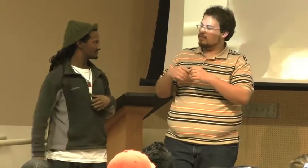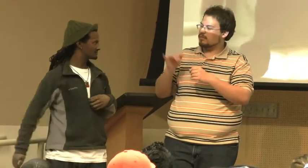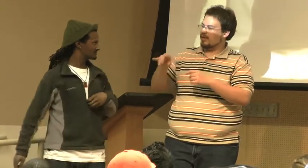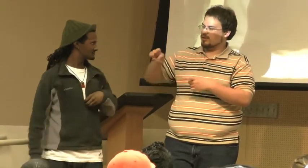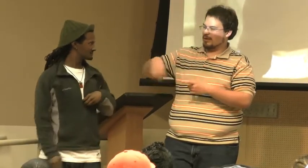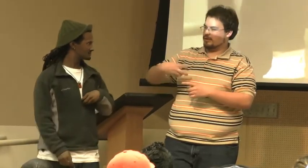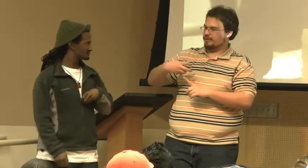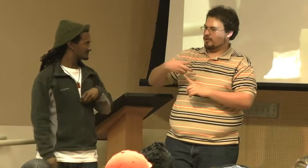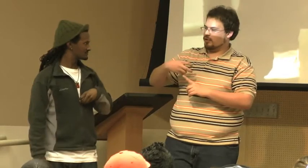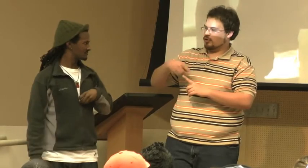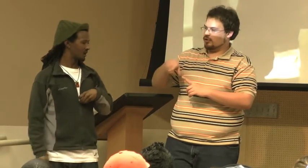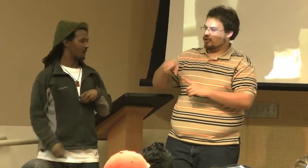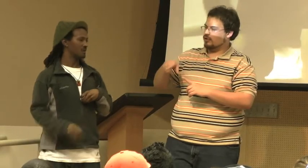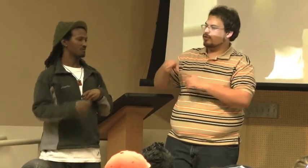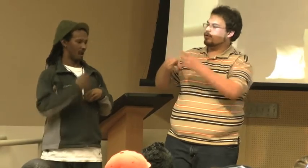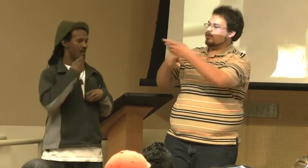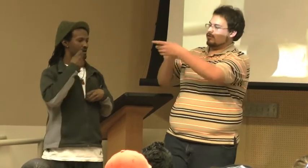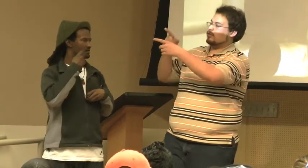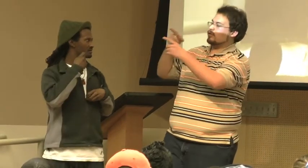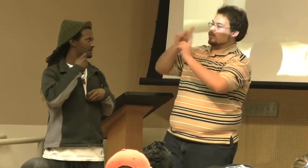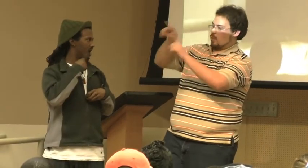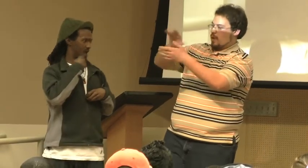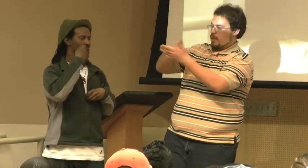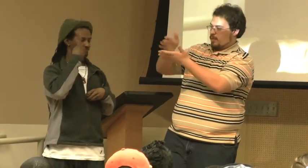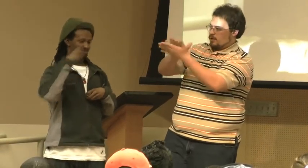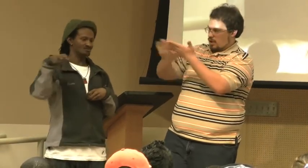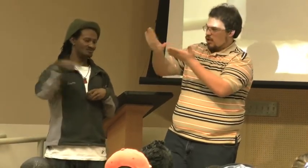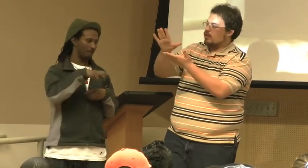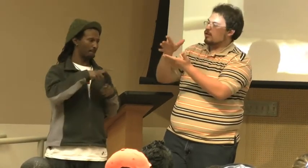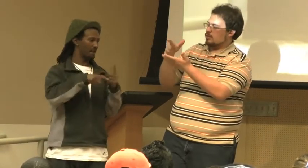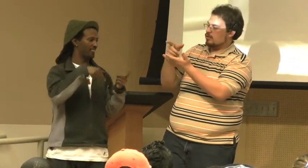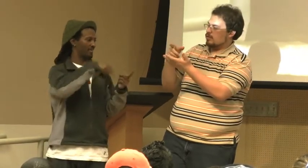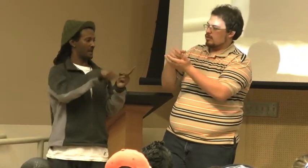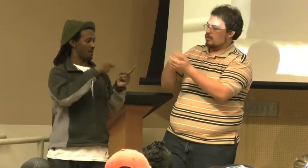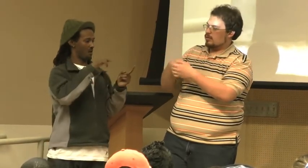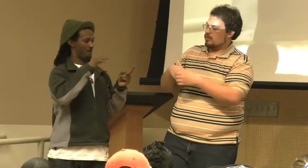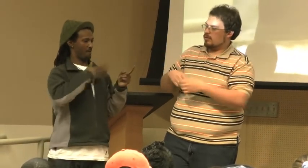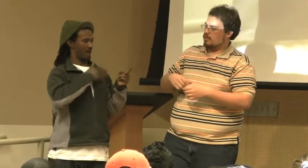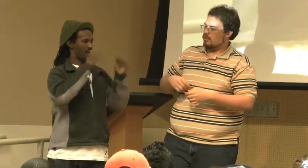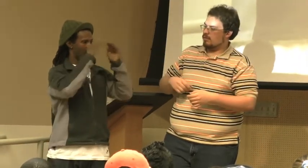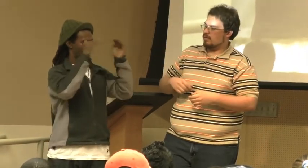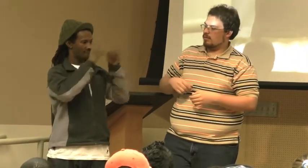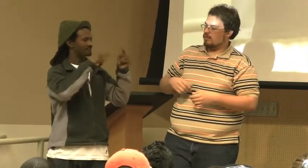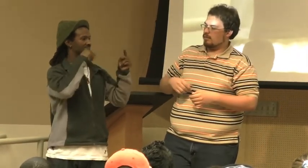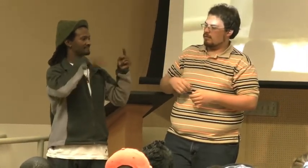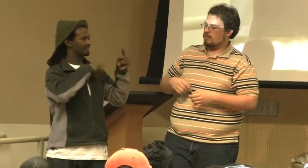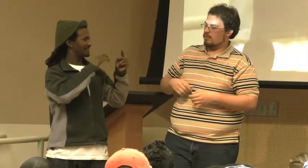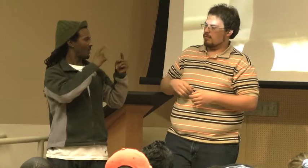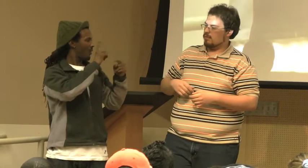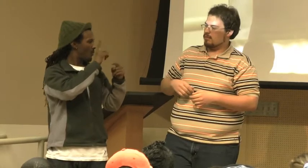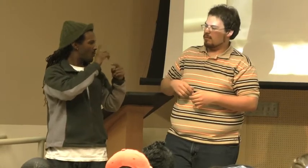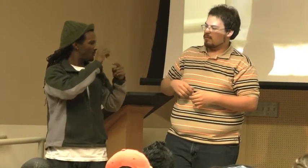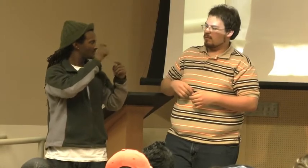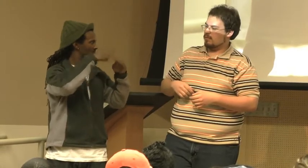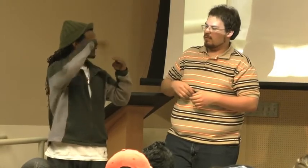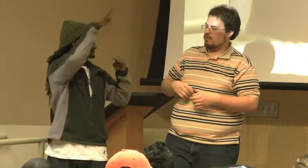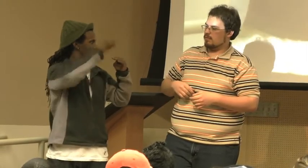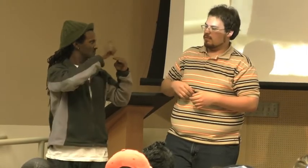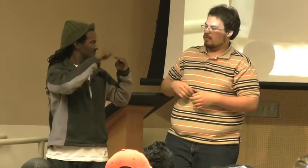Yeah, I went from MCC, so I was trying to transfer. Okay, so you went to a community college and was trained. Yes. But